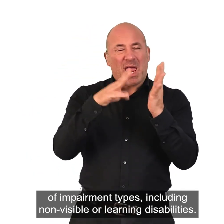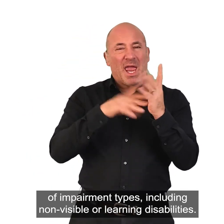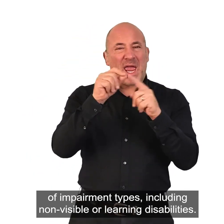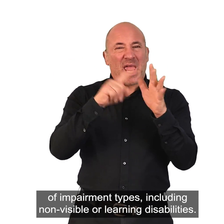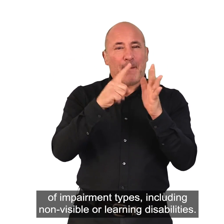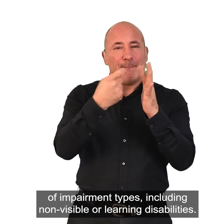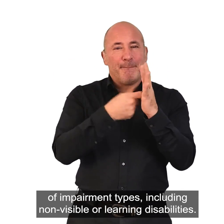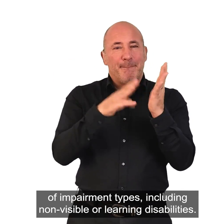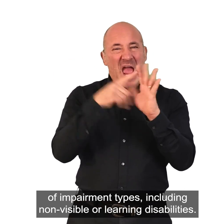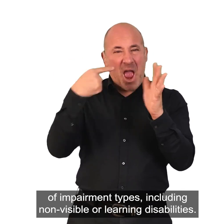disabilities.